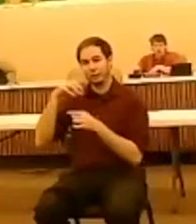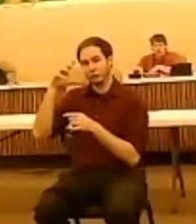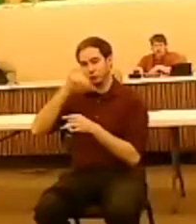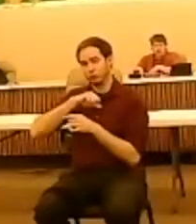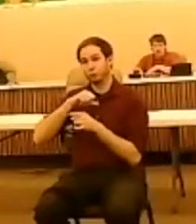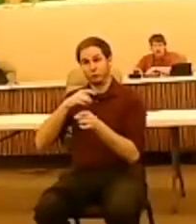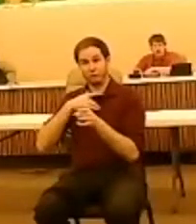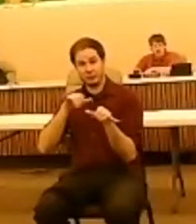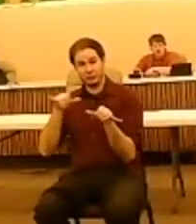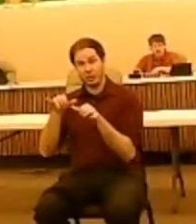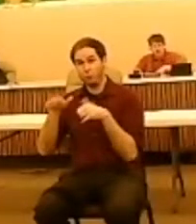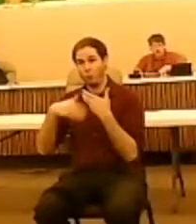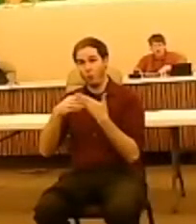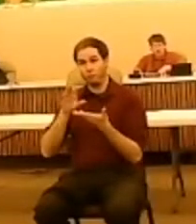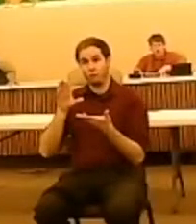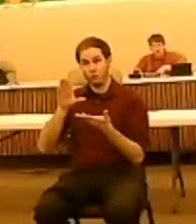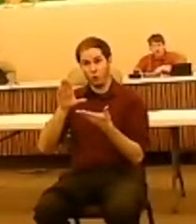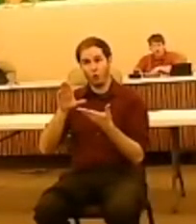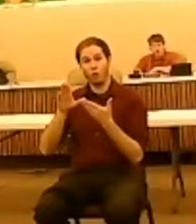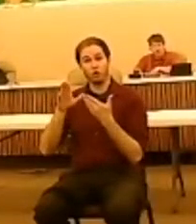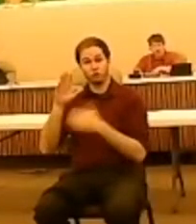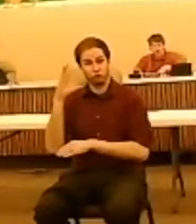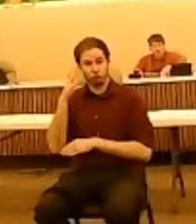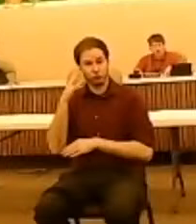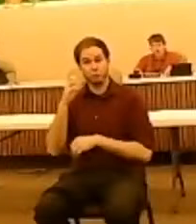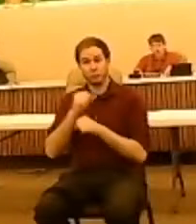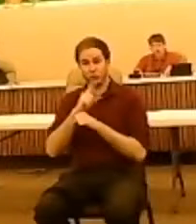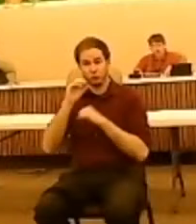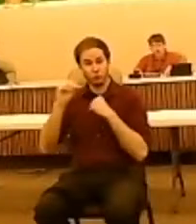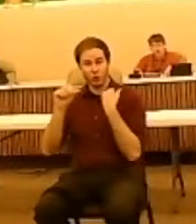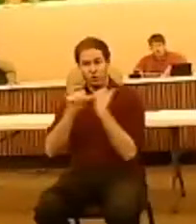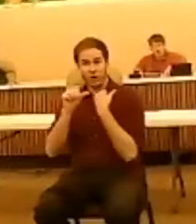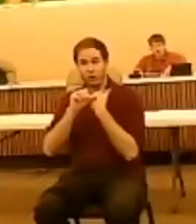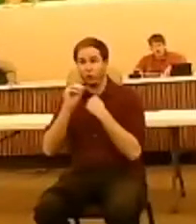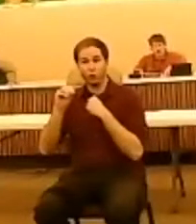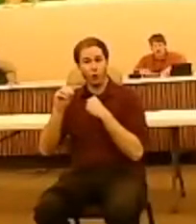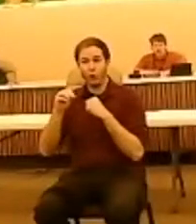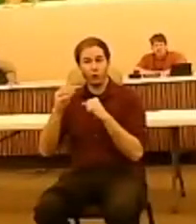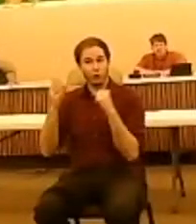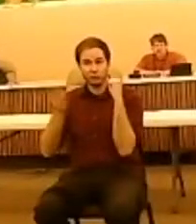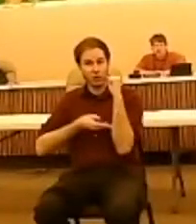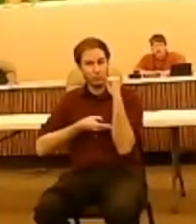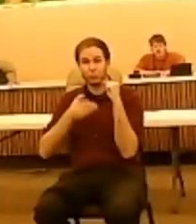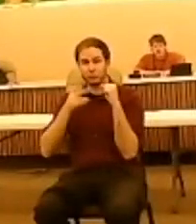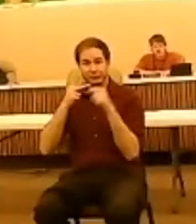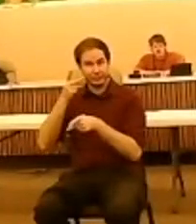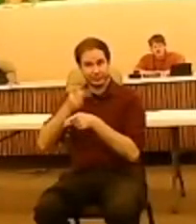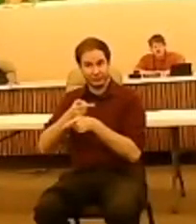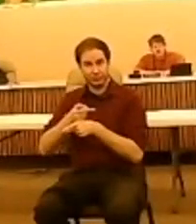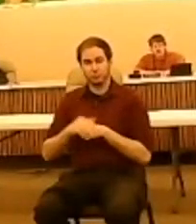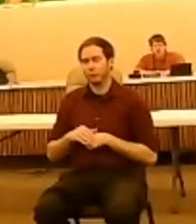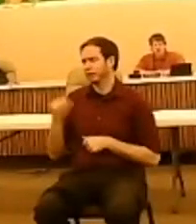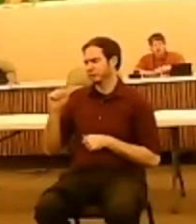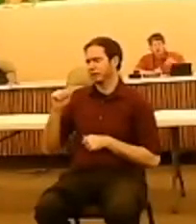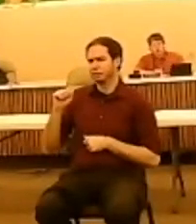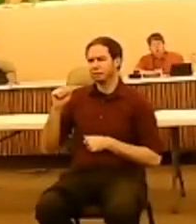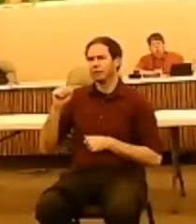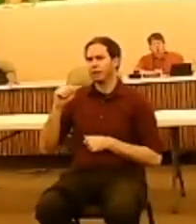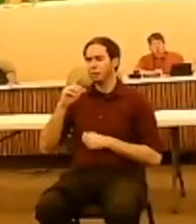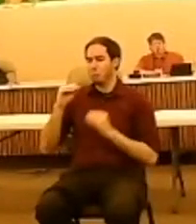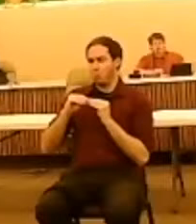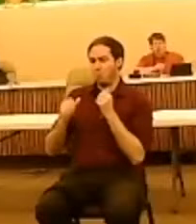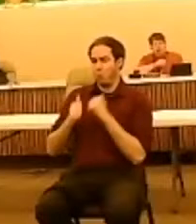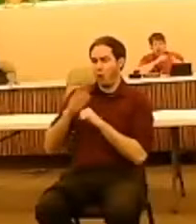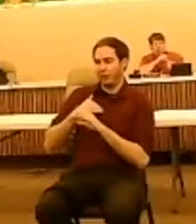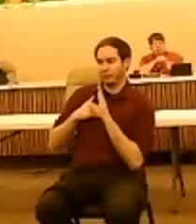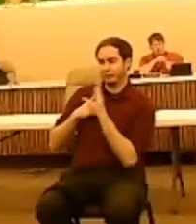assume you feel the same, that you wouldn't want them to endanger any of the trees along the back of your property. I assume that's correct, No, right? yes, they're more on his, but